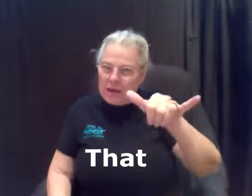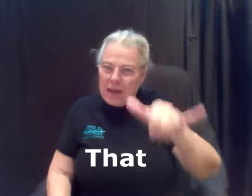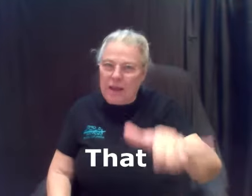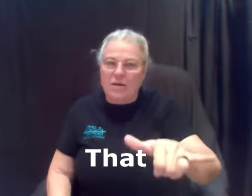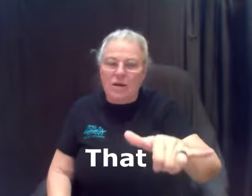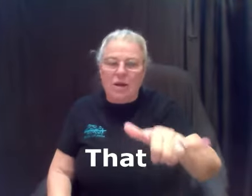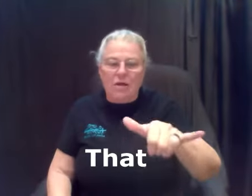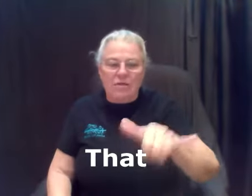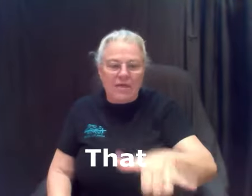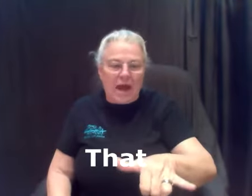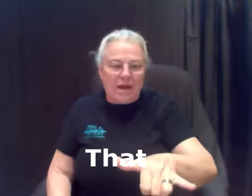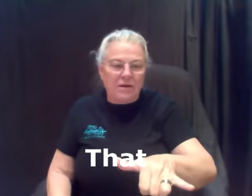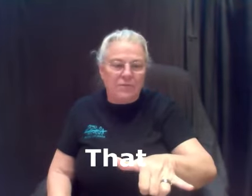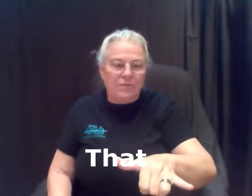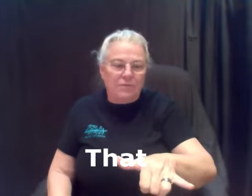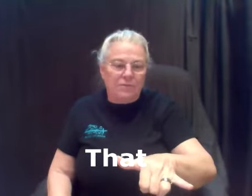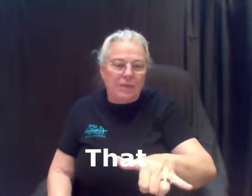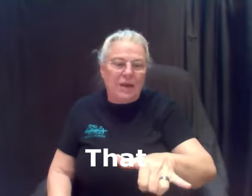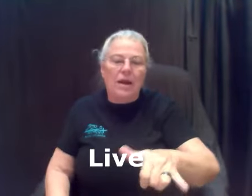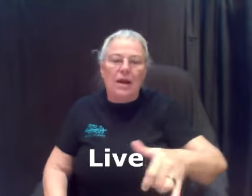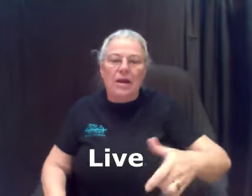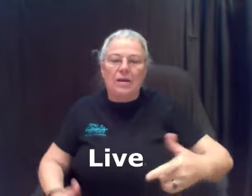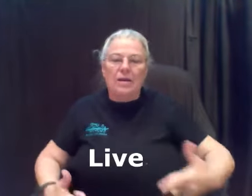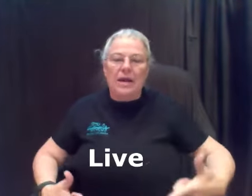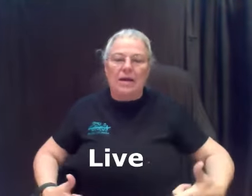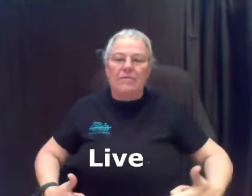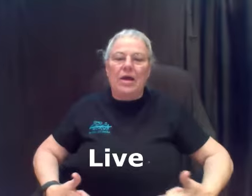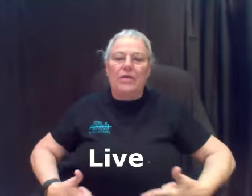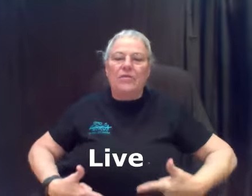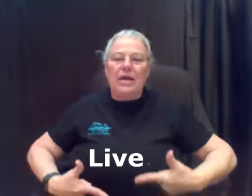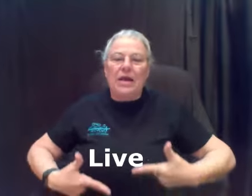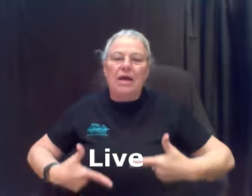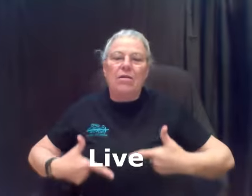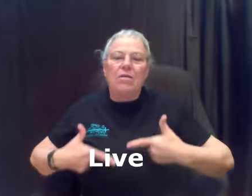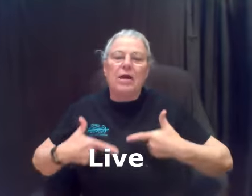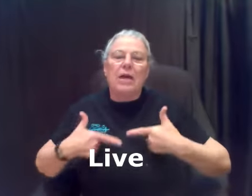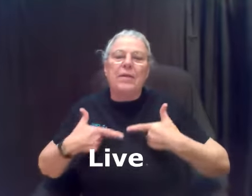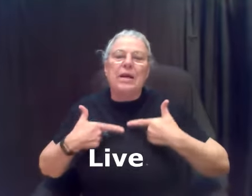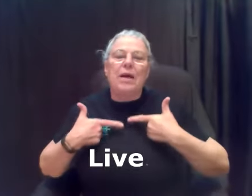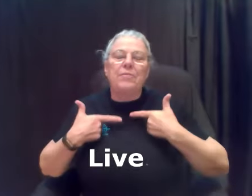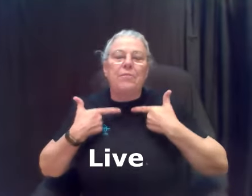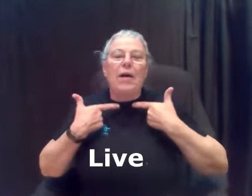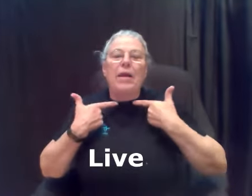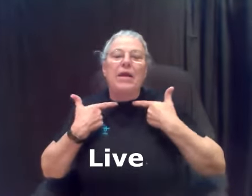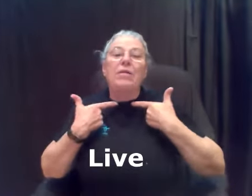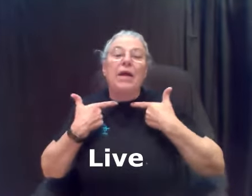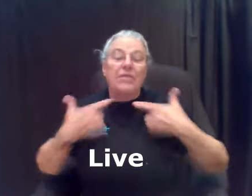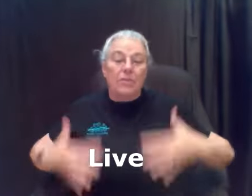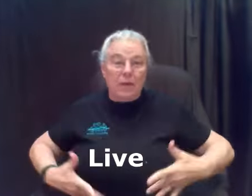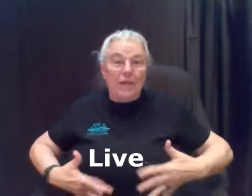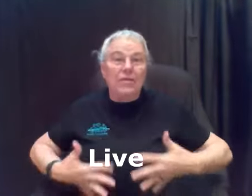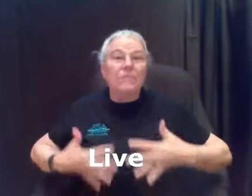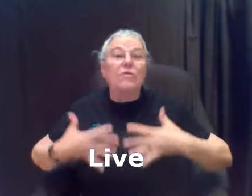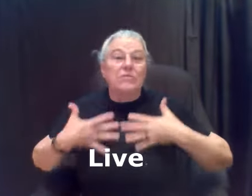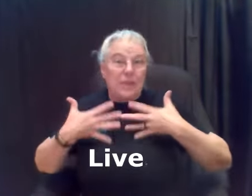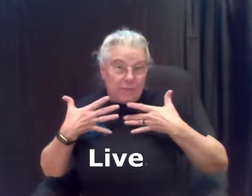hand, that. Live. The L coming up the body, like the blood that flows up the